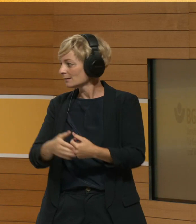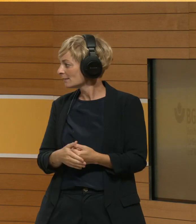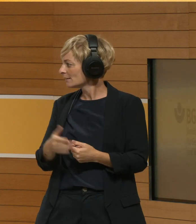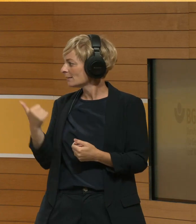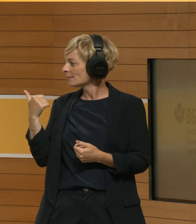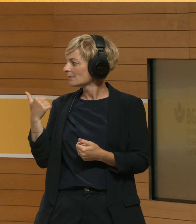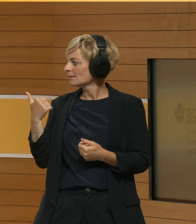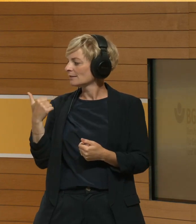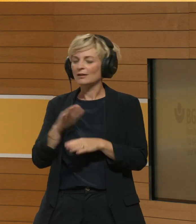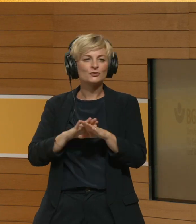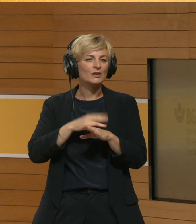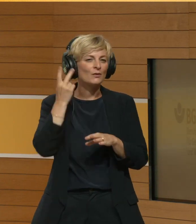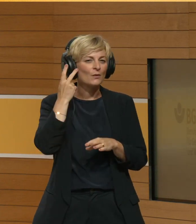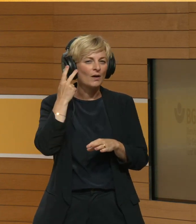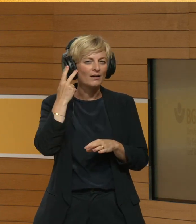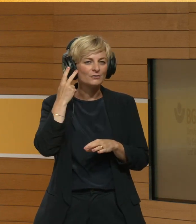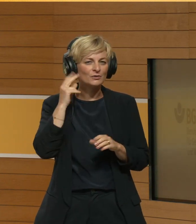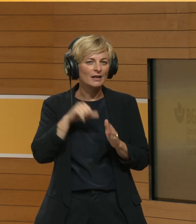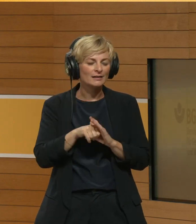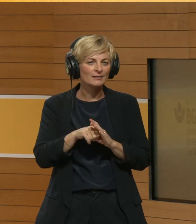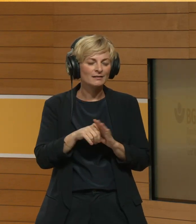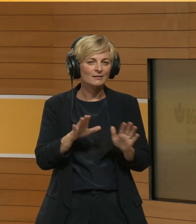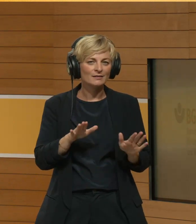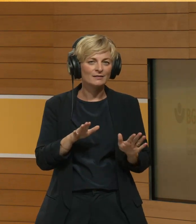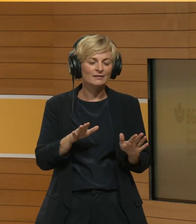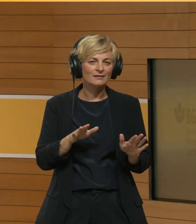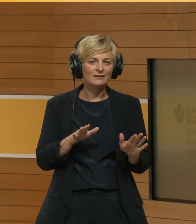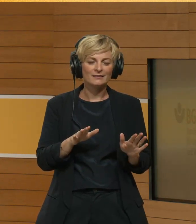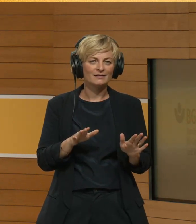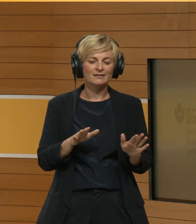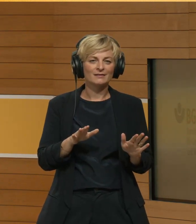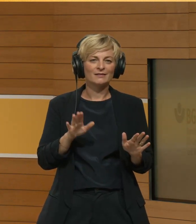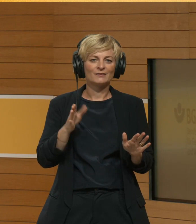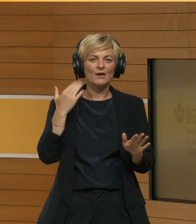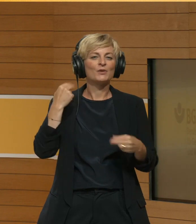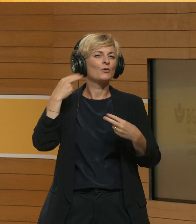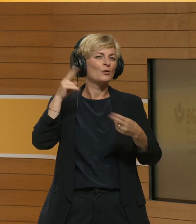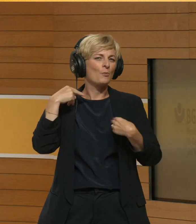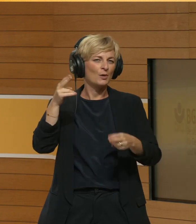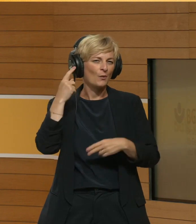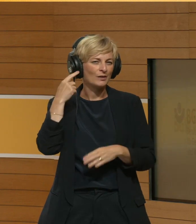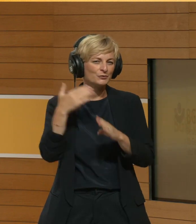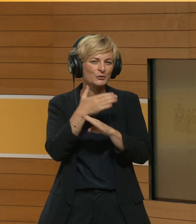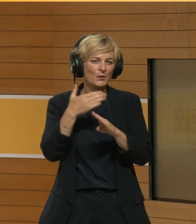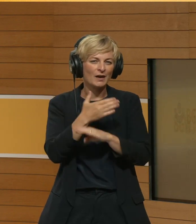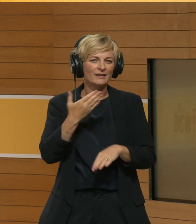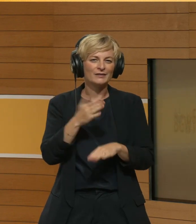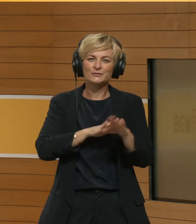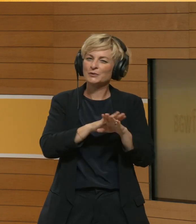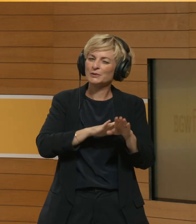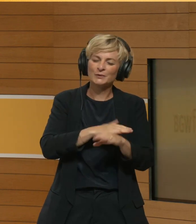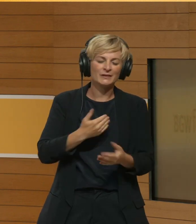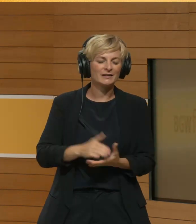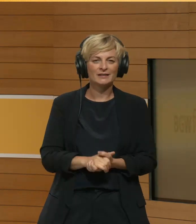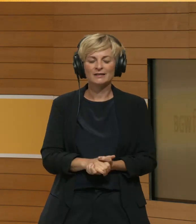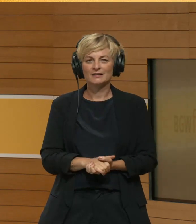No, it's there? back hall. Sorry for the interruption, please. So